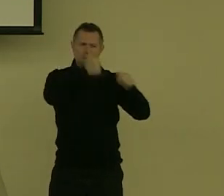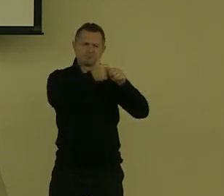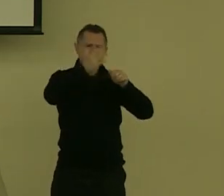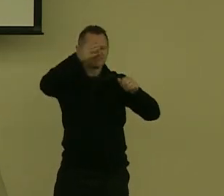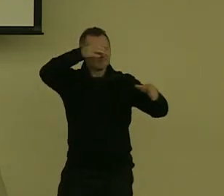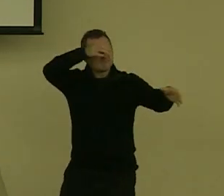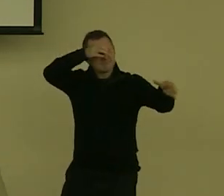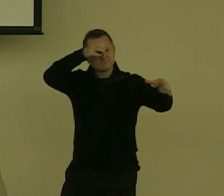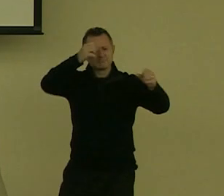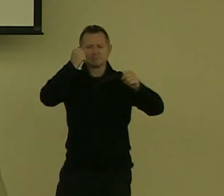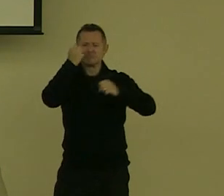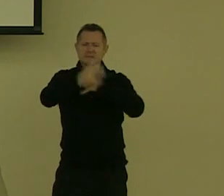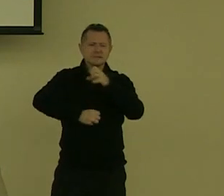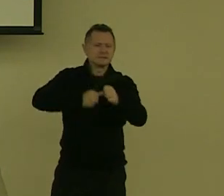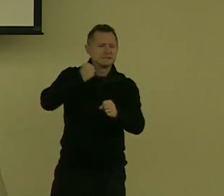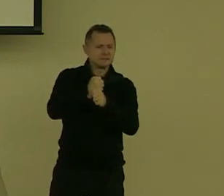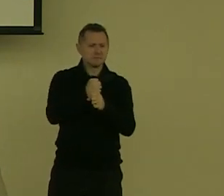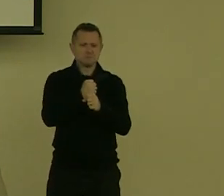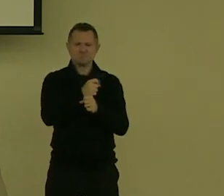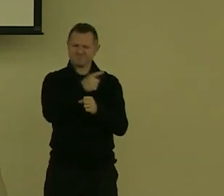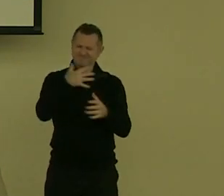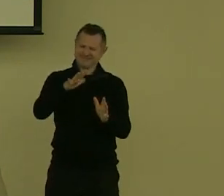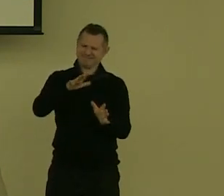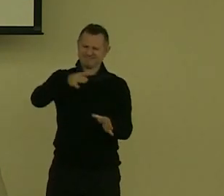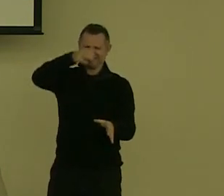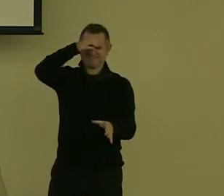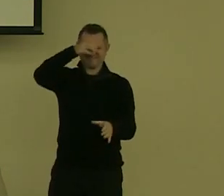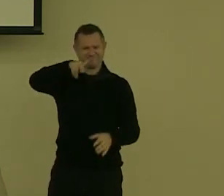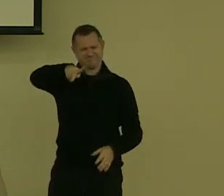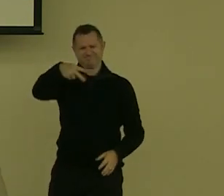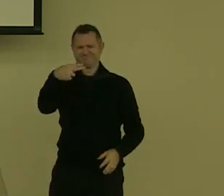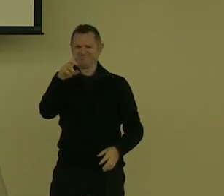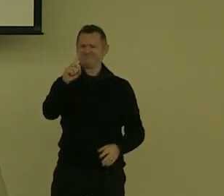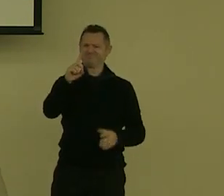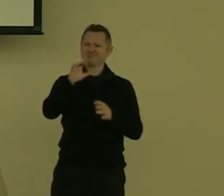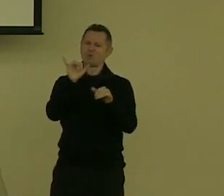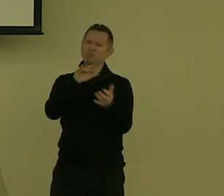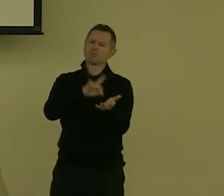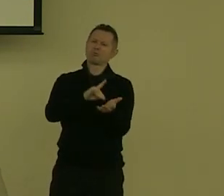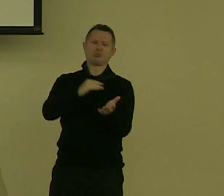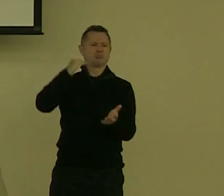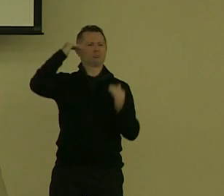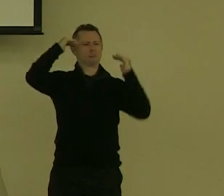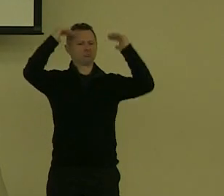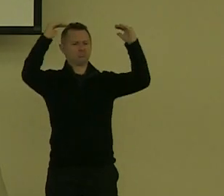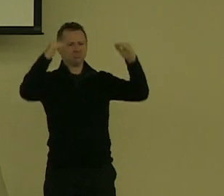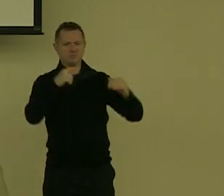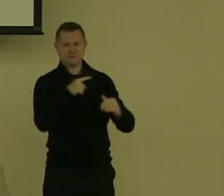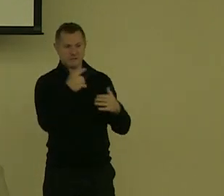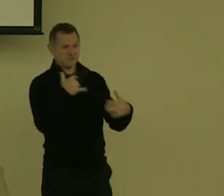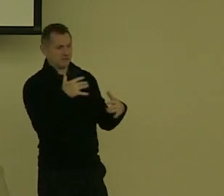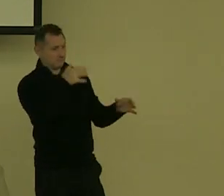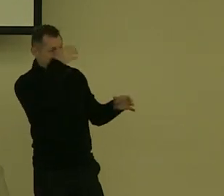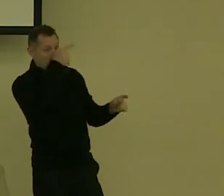for Science and Society. And I've got even classics professors coming to me and saying, oh, can I design a course on history